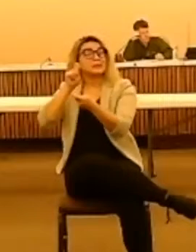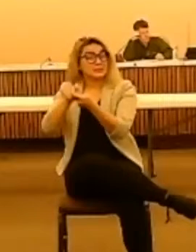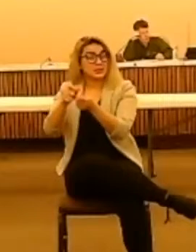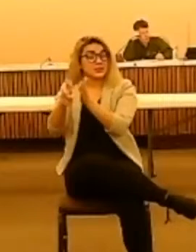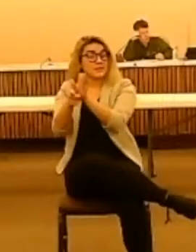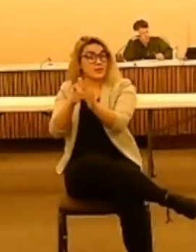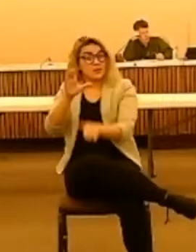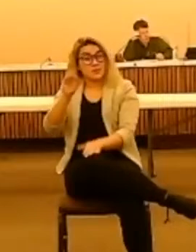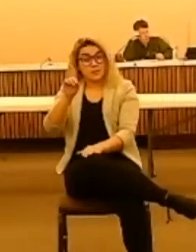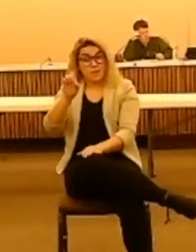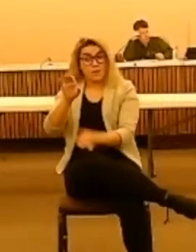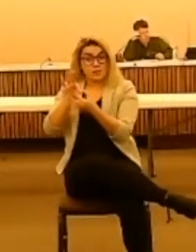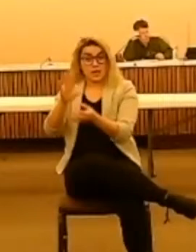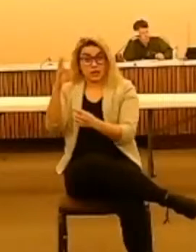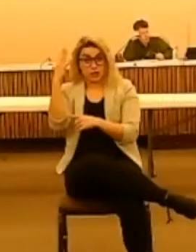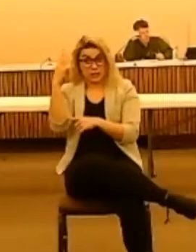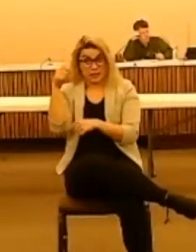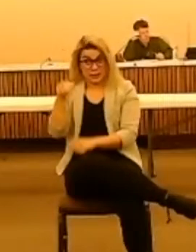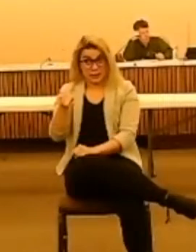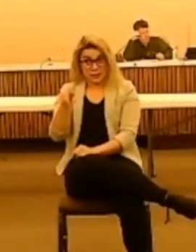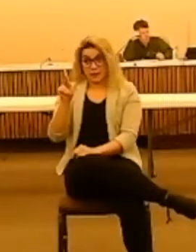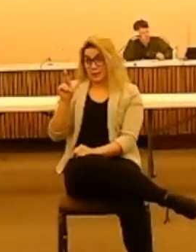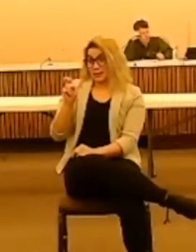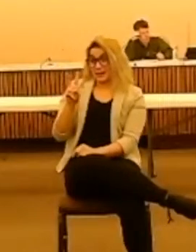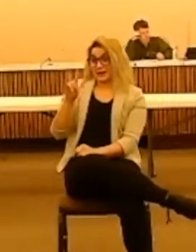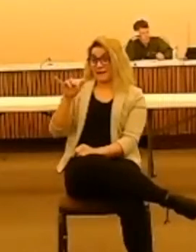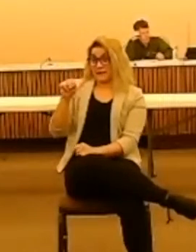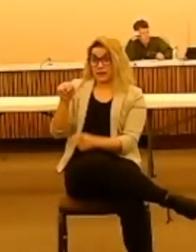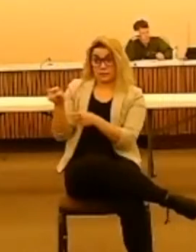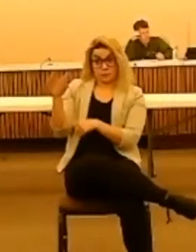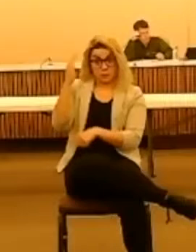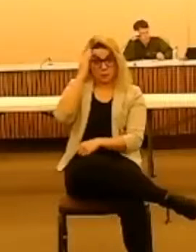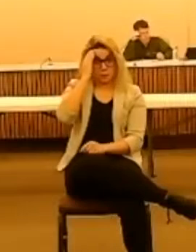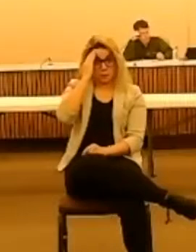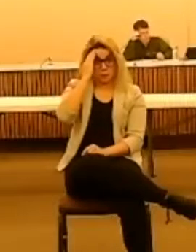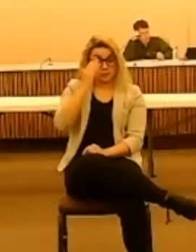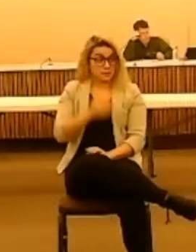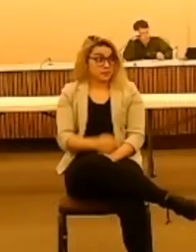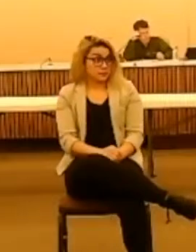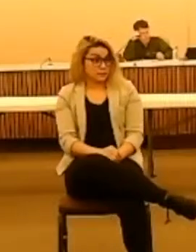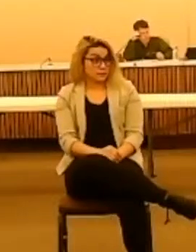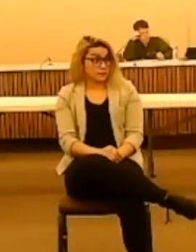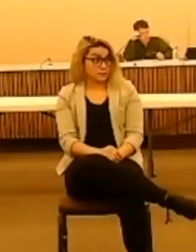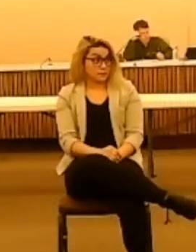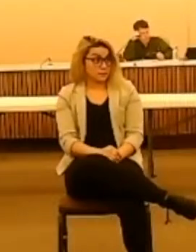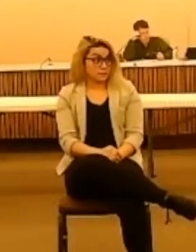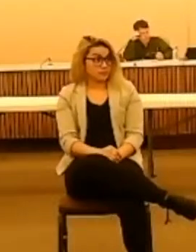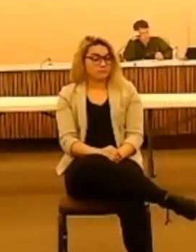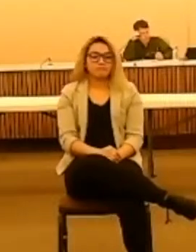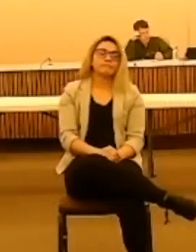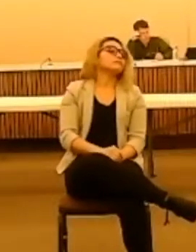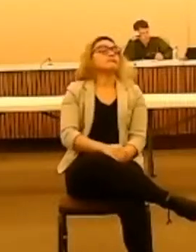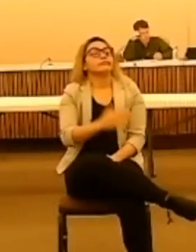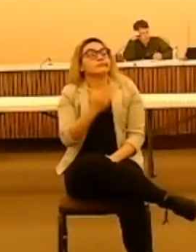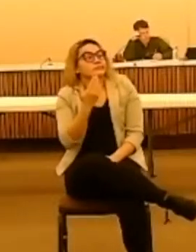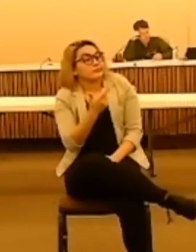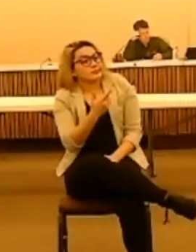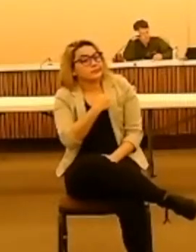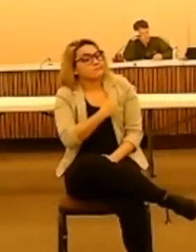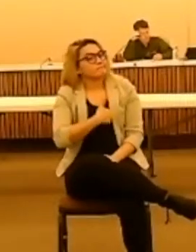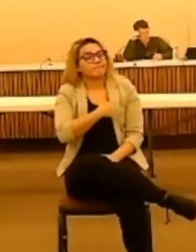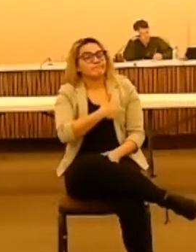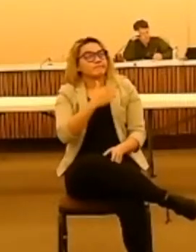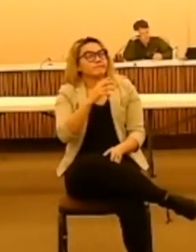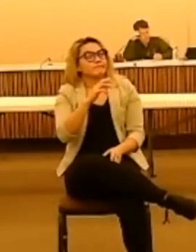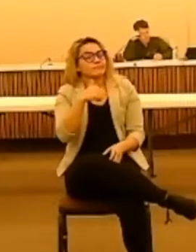Kevin, I don't know if you've got familiarity with this one. Steve, I do not have that much. I know